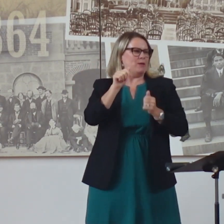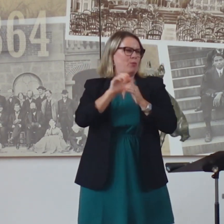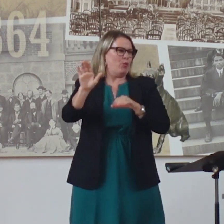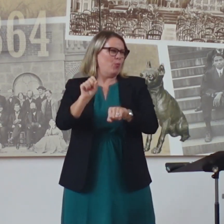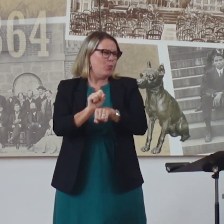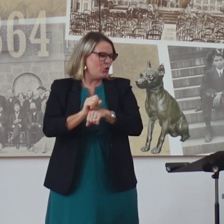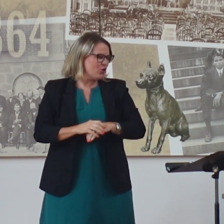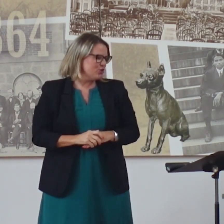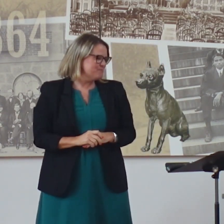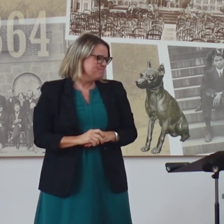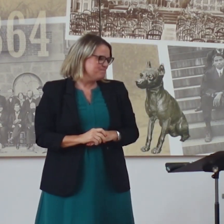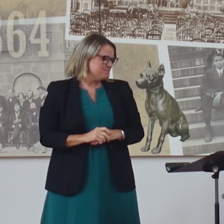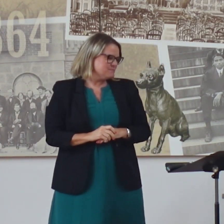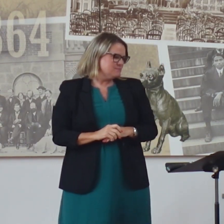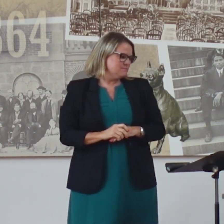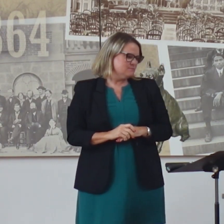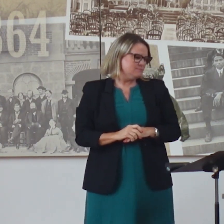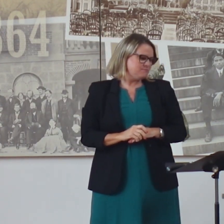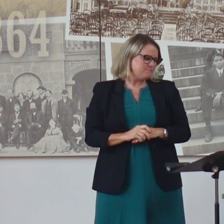very eloquently.